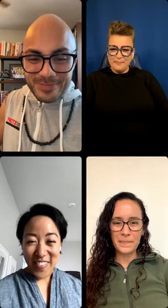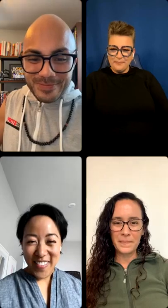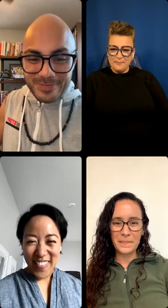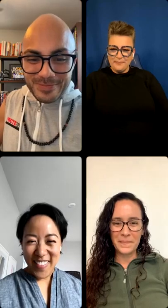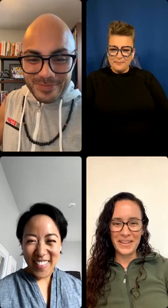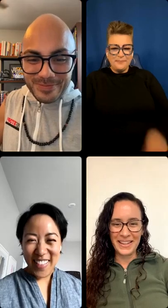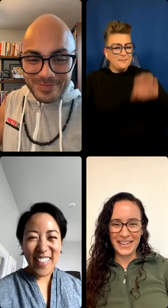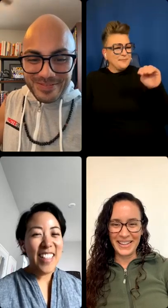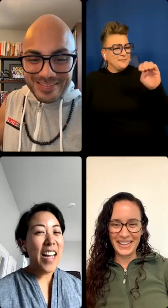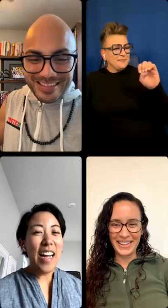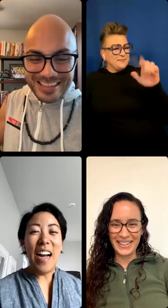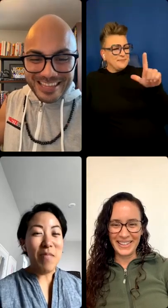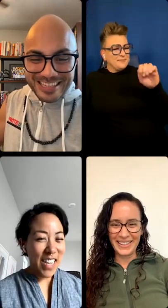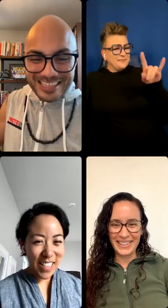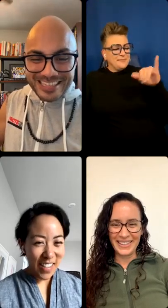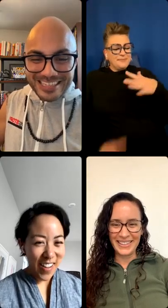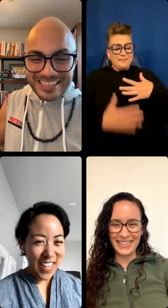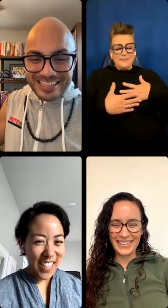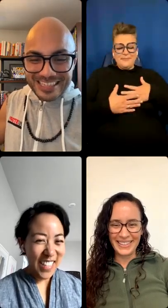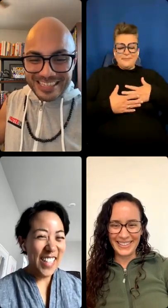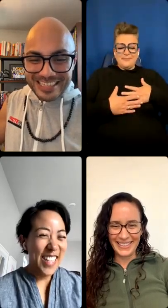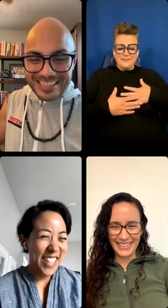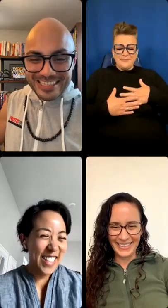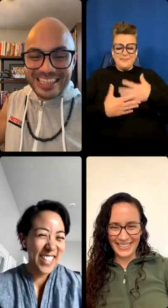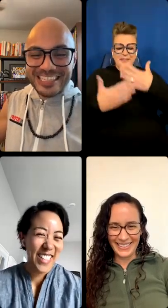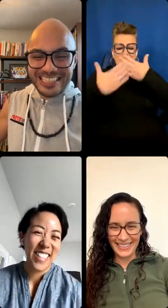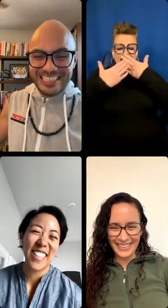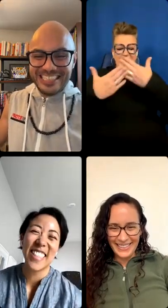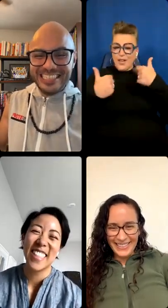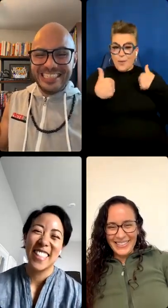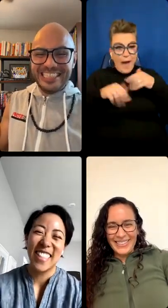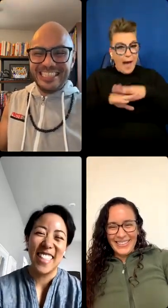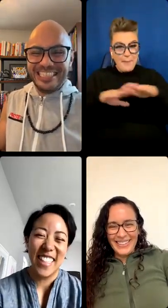Thank you. I'm not stalling.